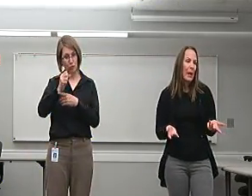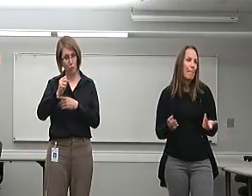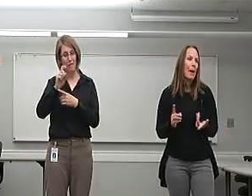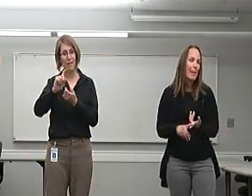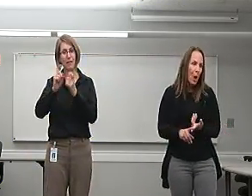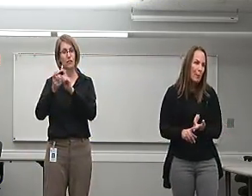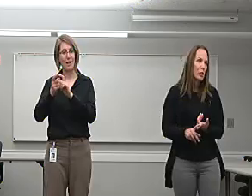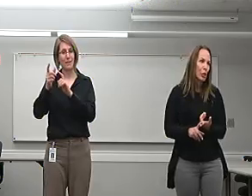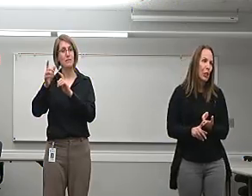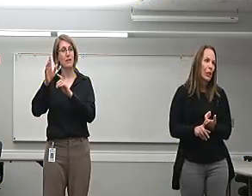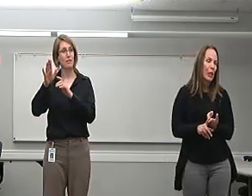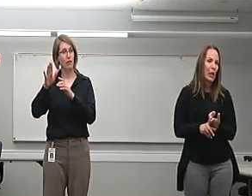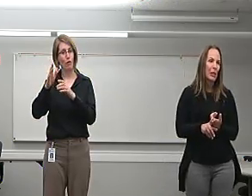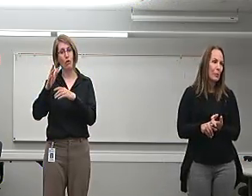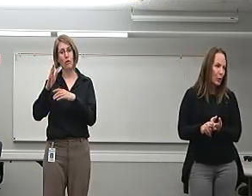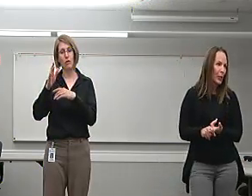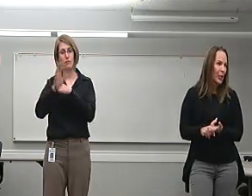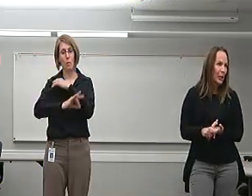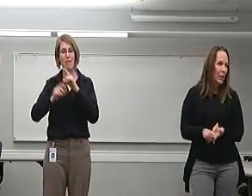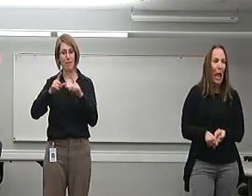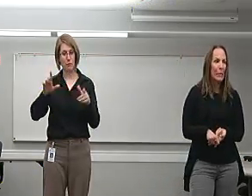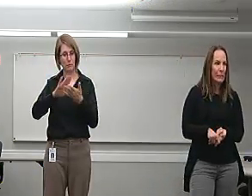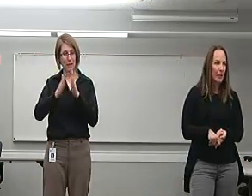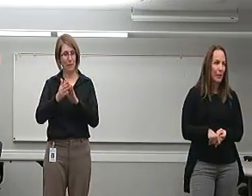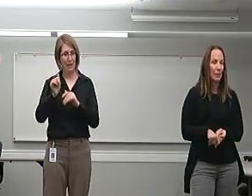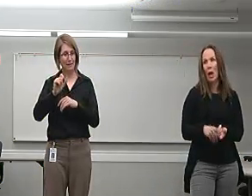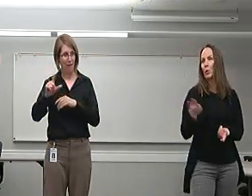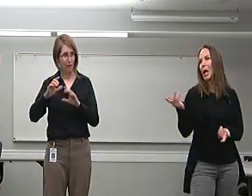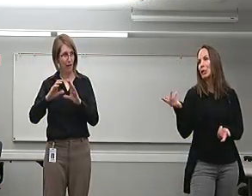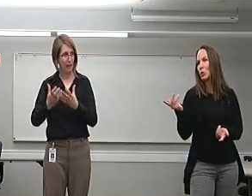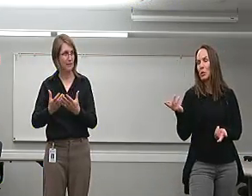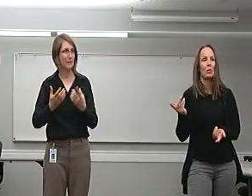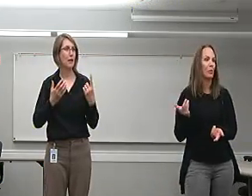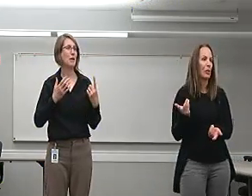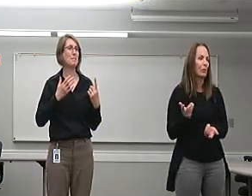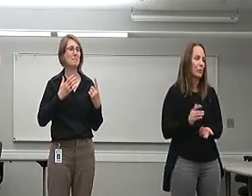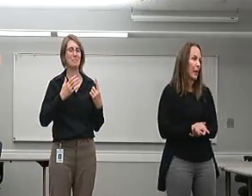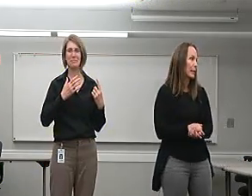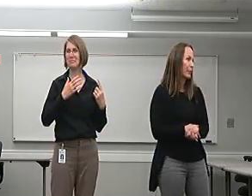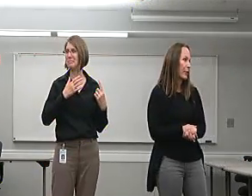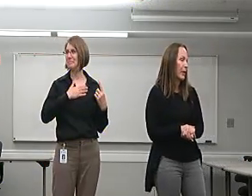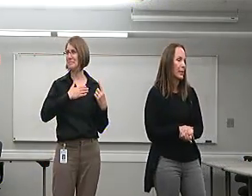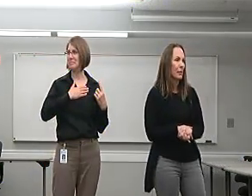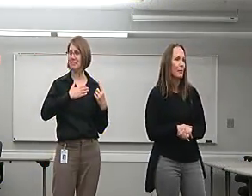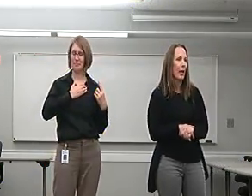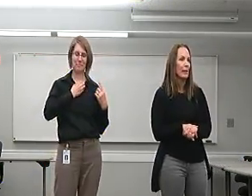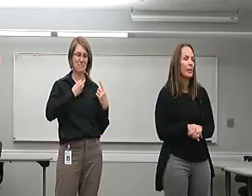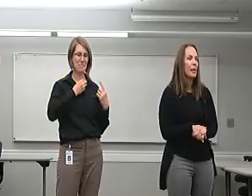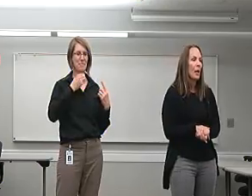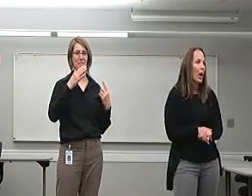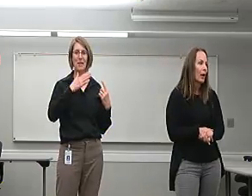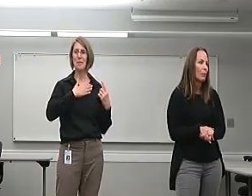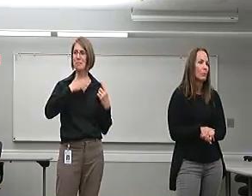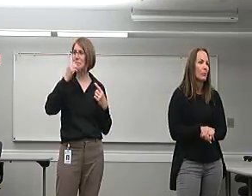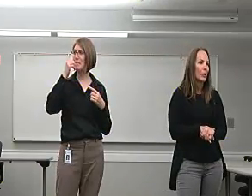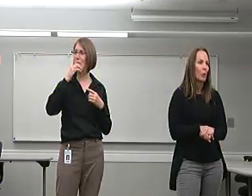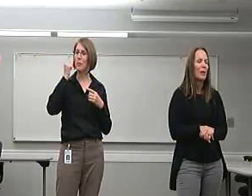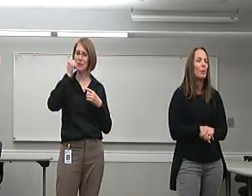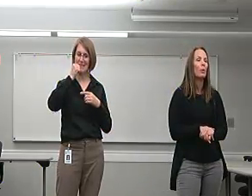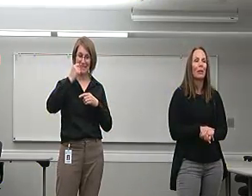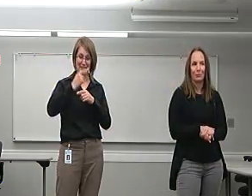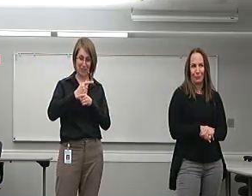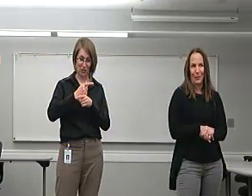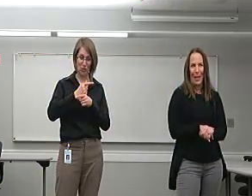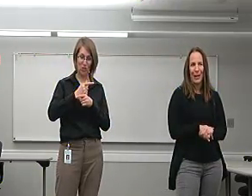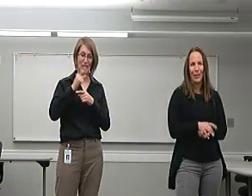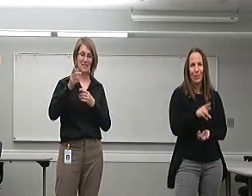took a community class, like at Cottonwood High School. She signed up for their ASL class. People will. And I think